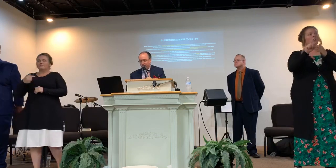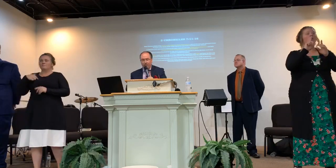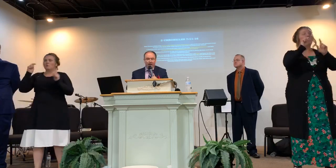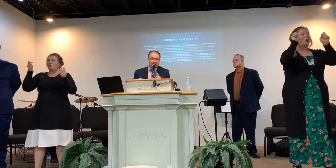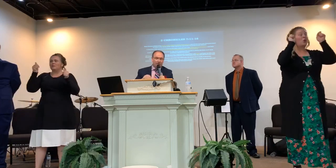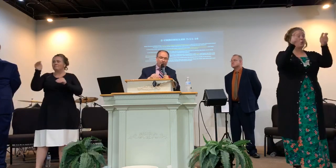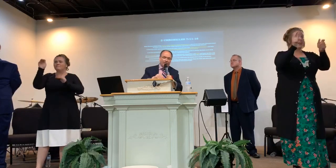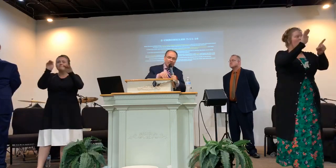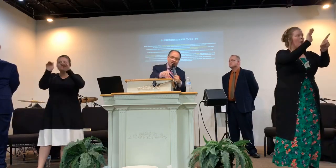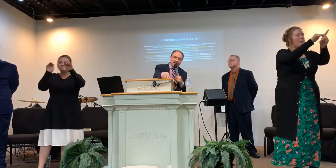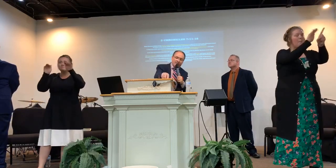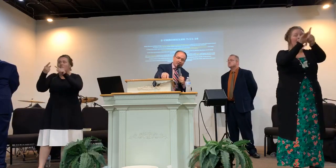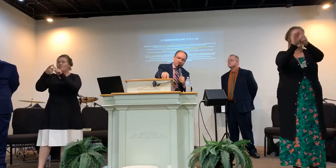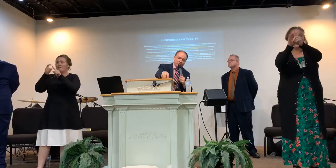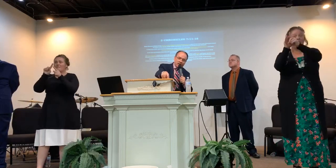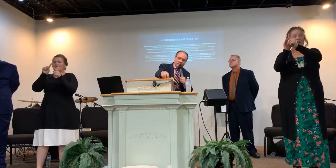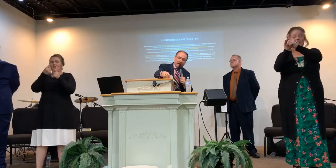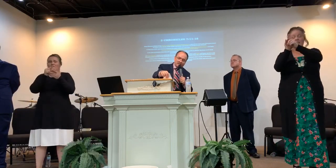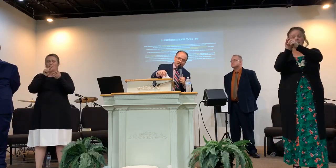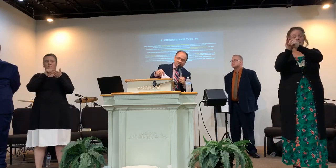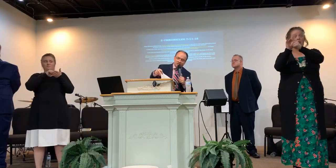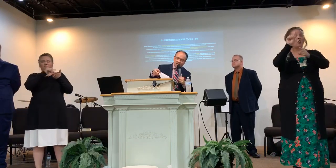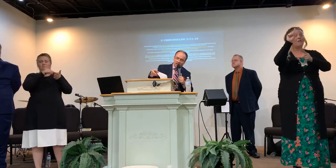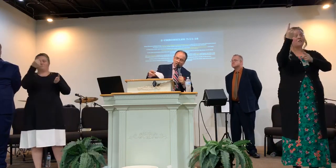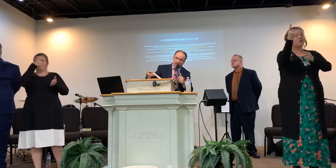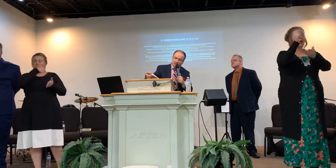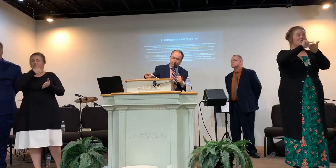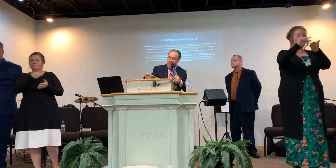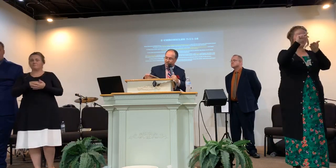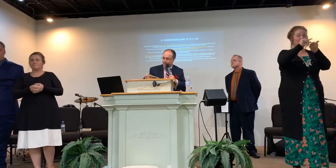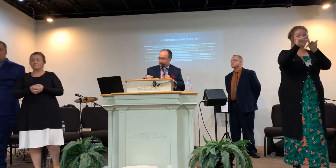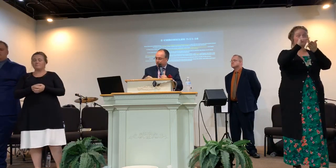quickly remind you from the very first passage